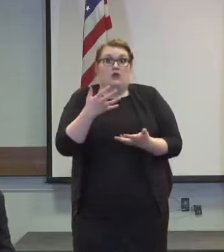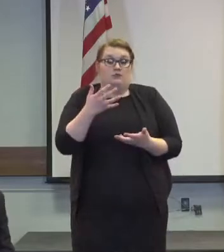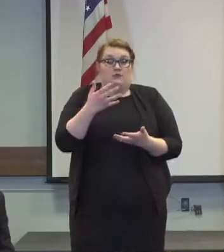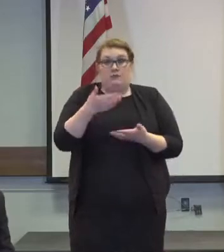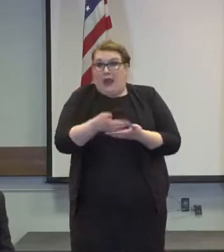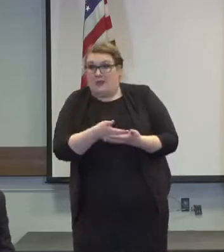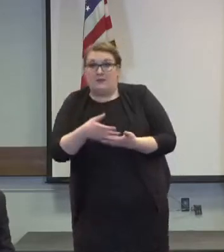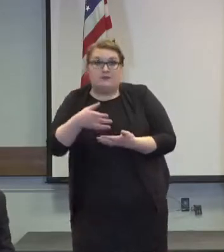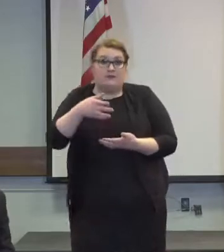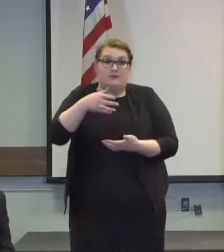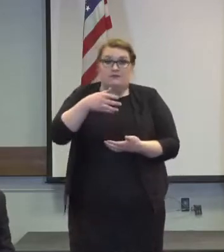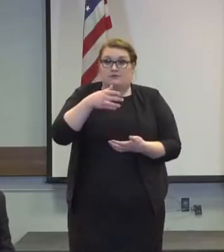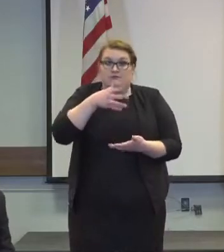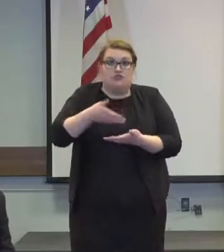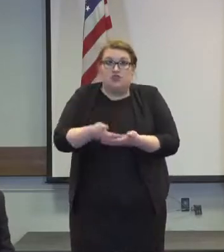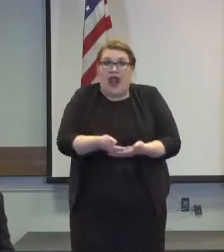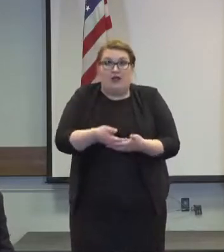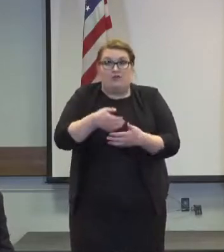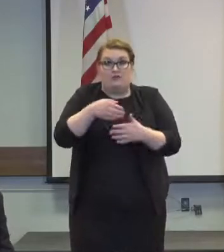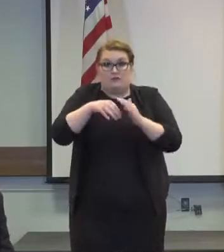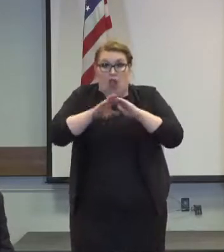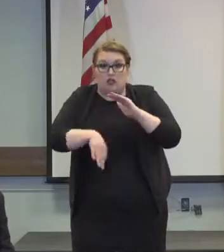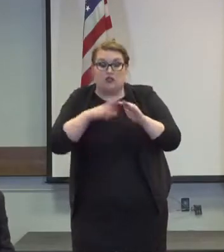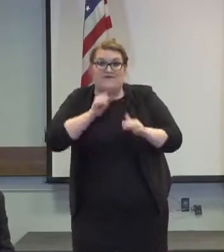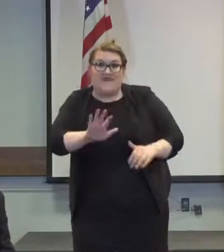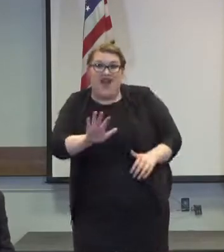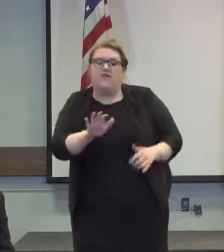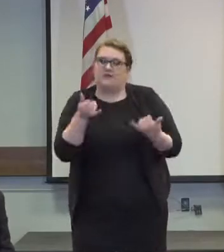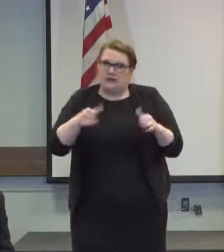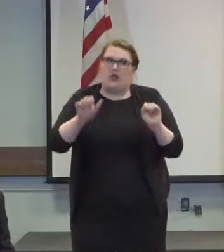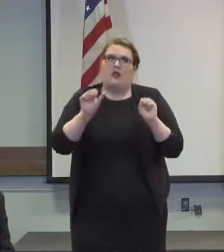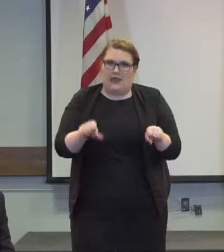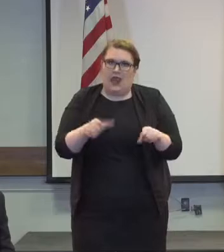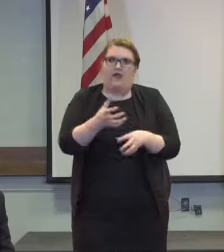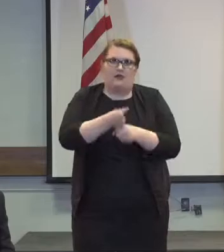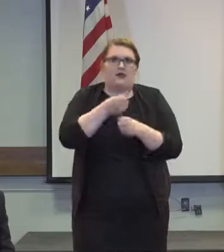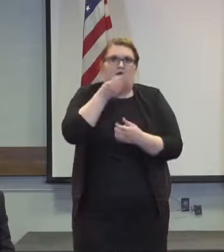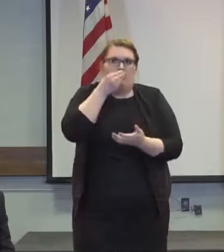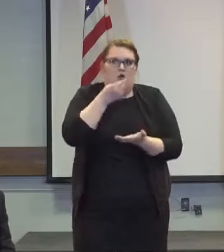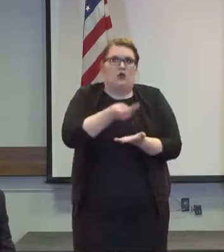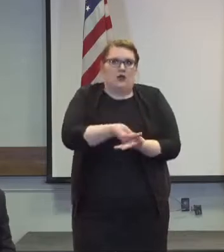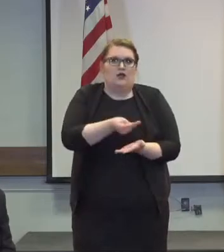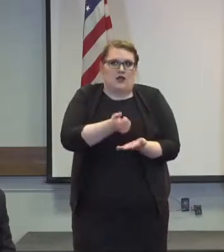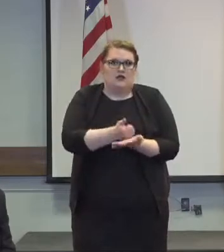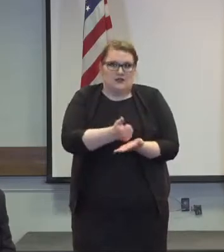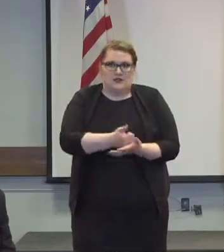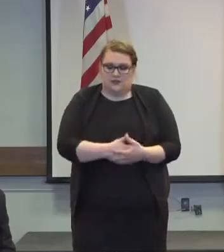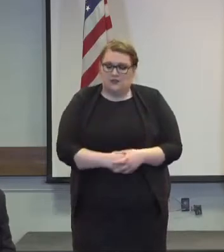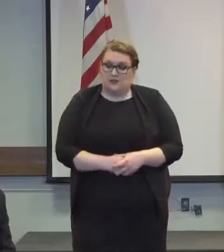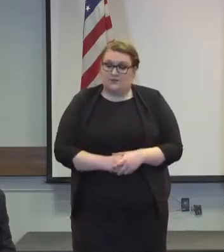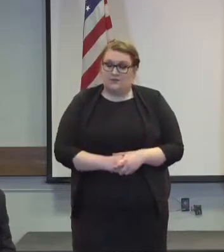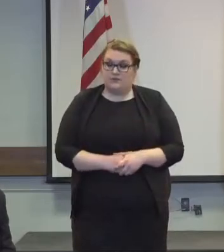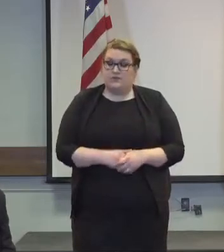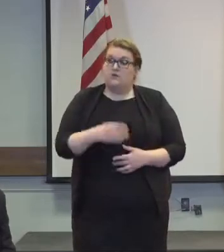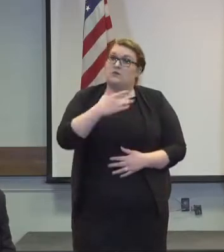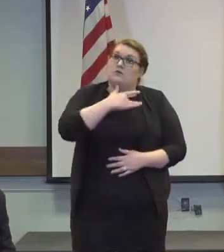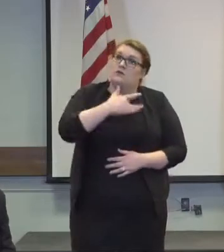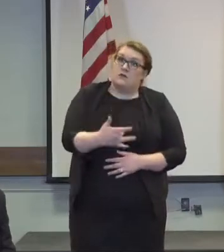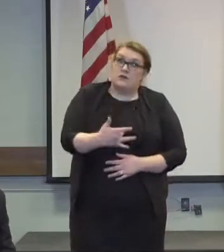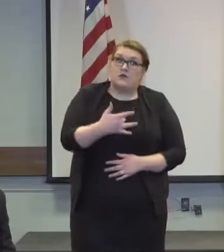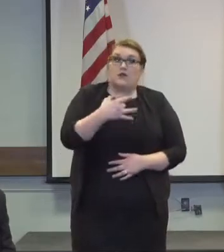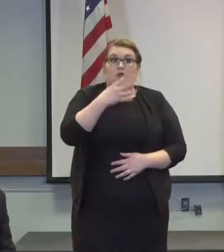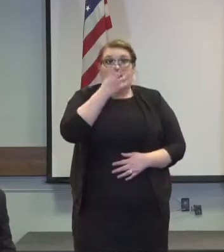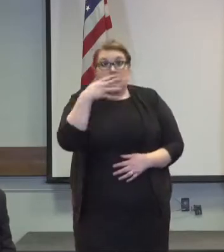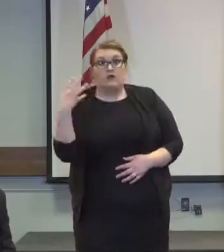infant or child under the age of 5 is eligible to receive food assistance. Generally, undocumented people and